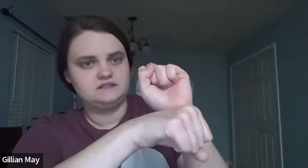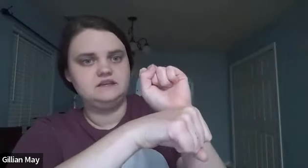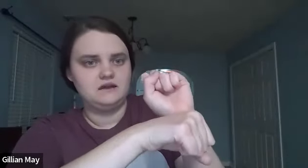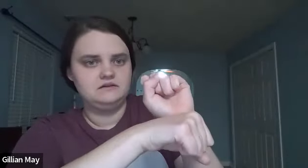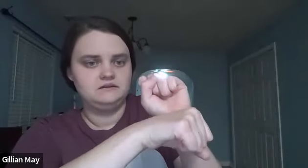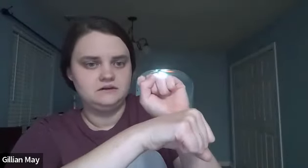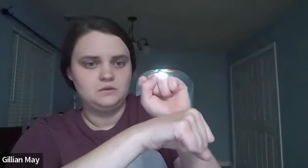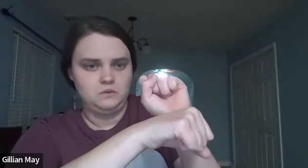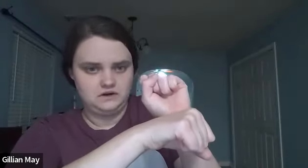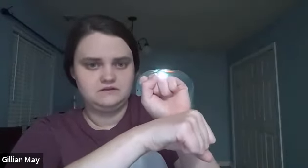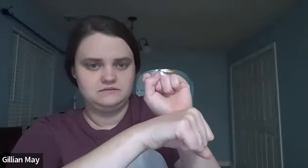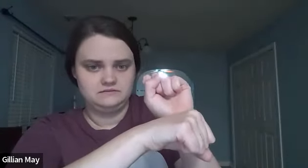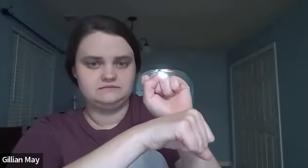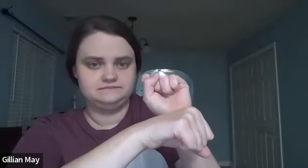Yeah, work. Then